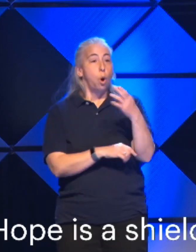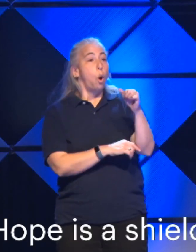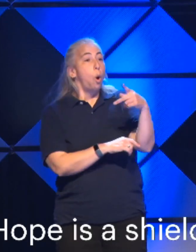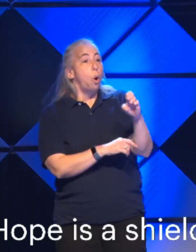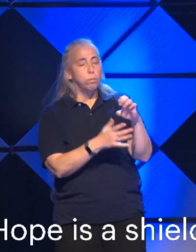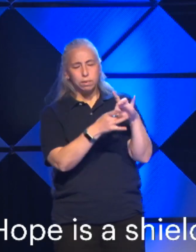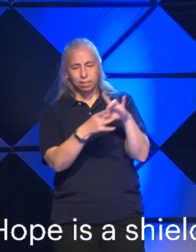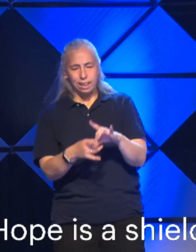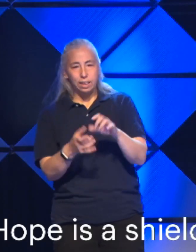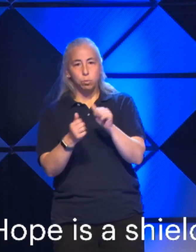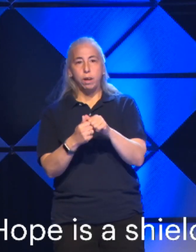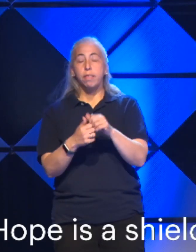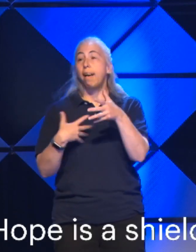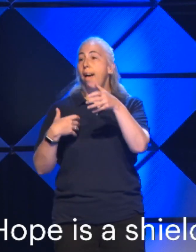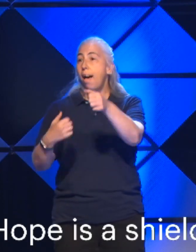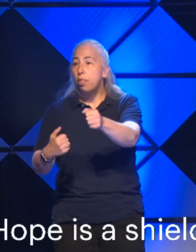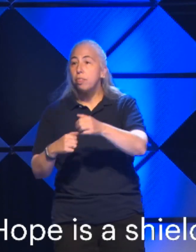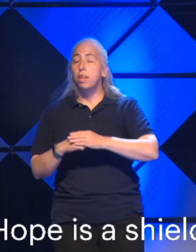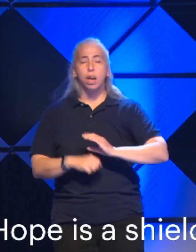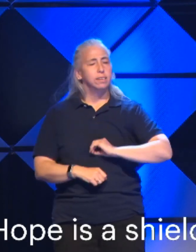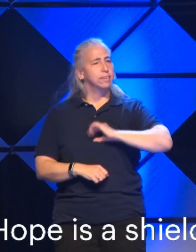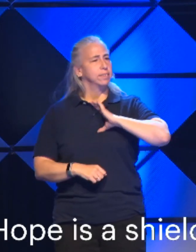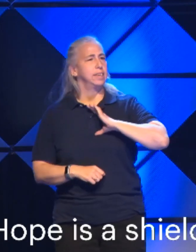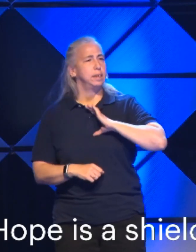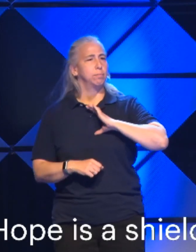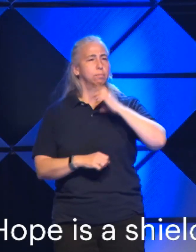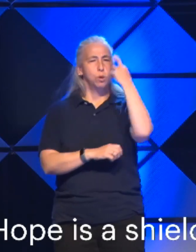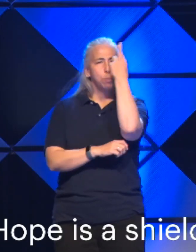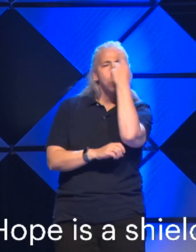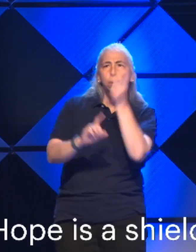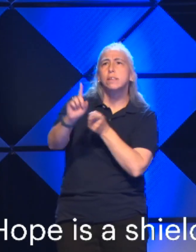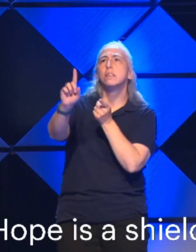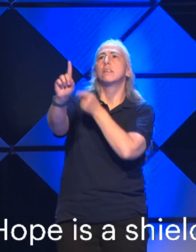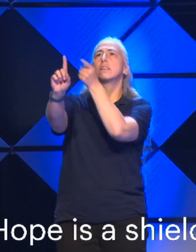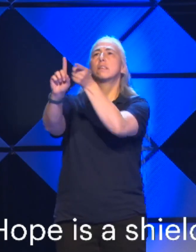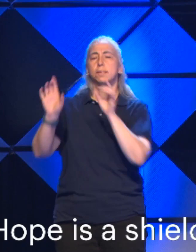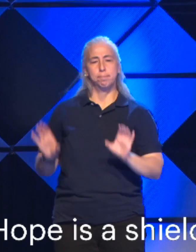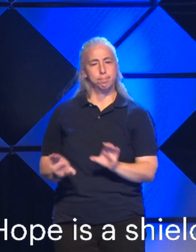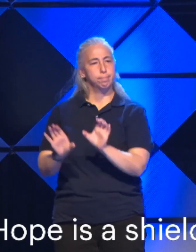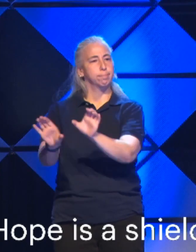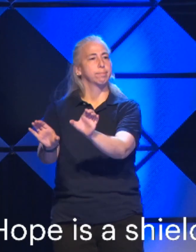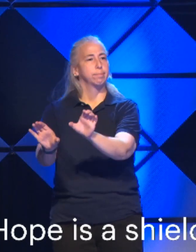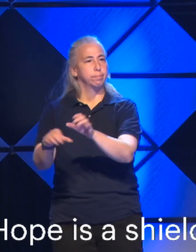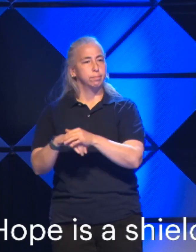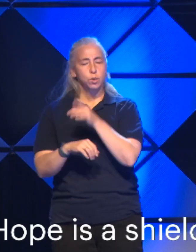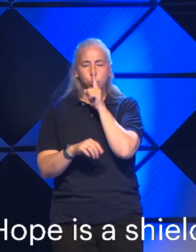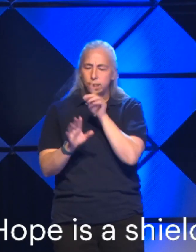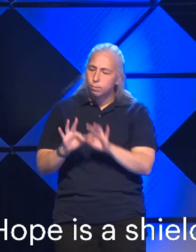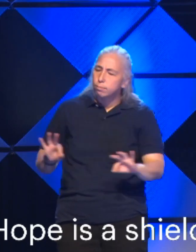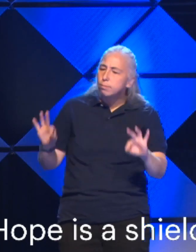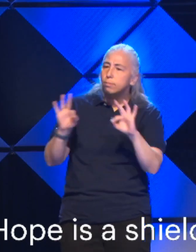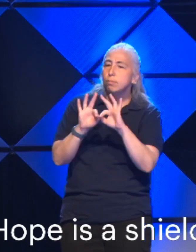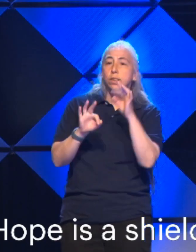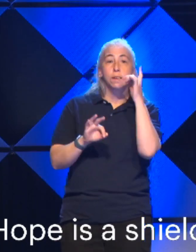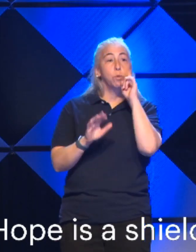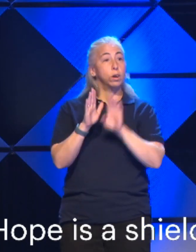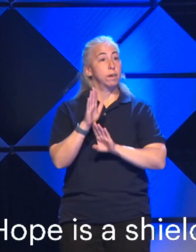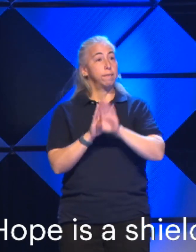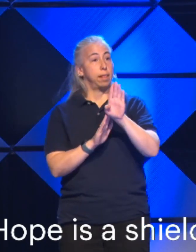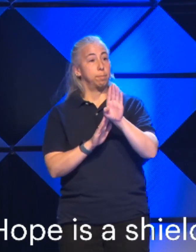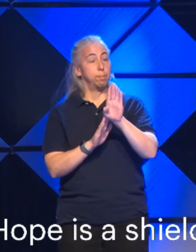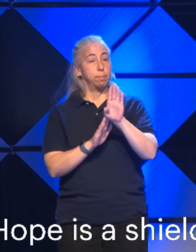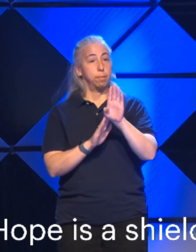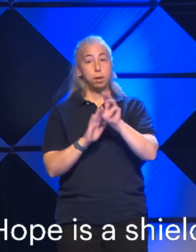life, self-esteem, and sense of purpose. It is an essential factor for developing both